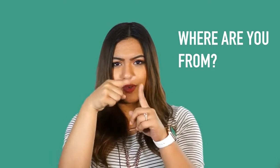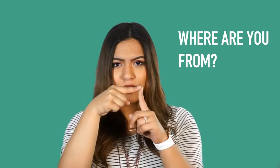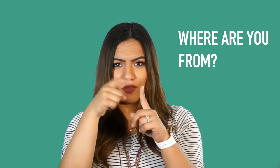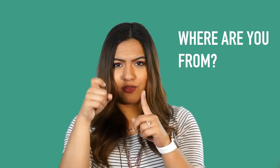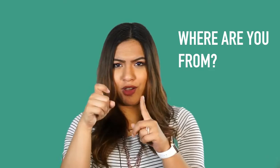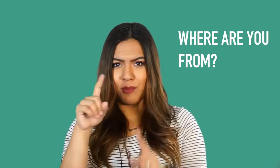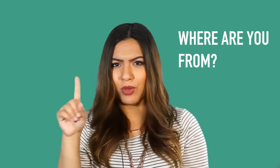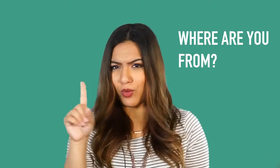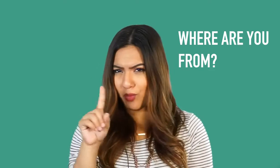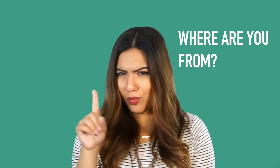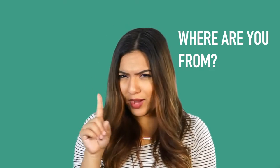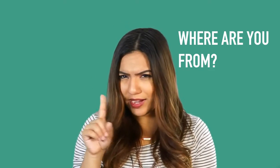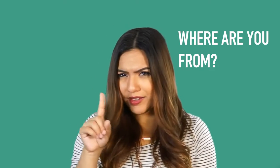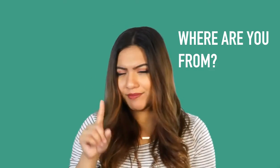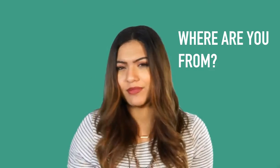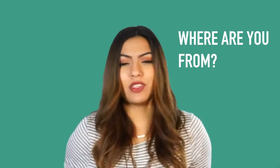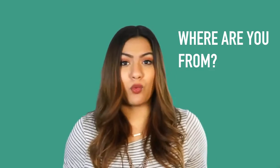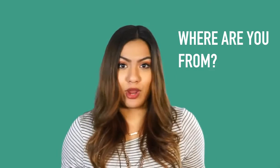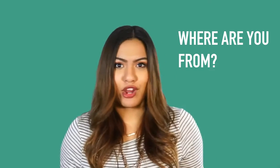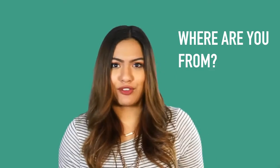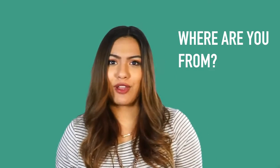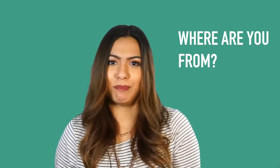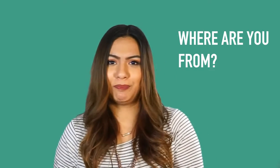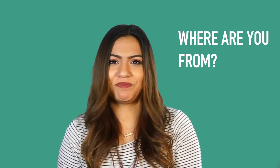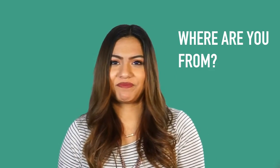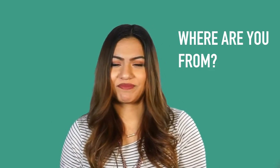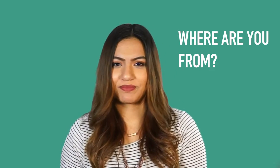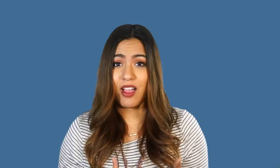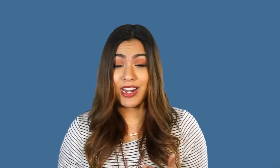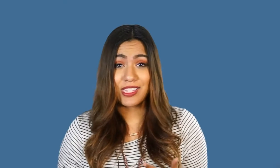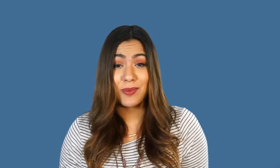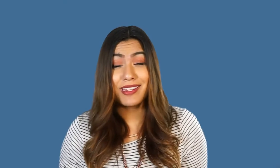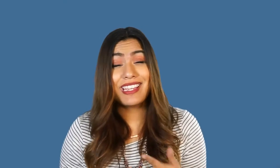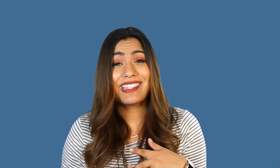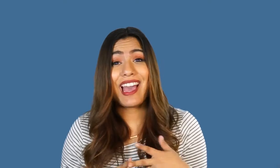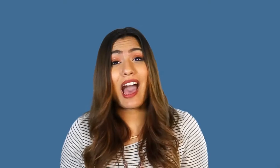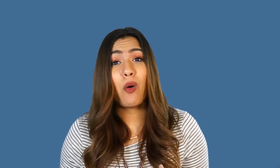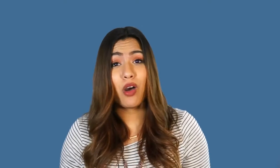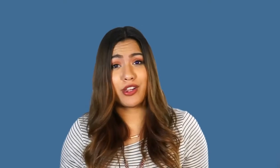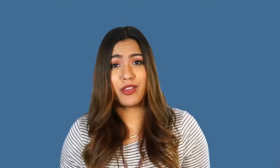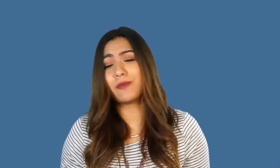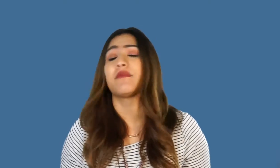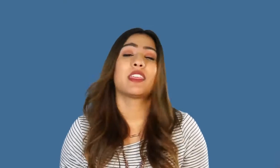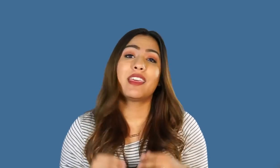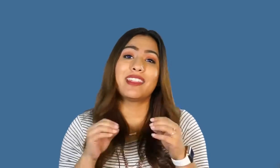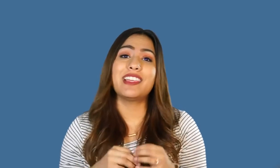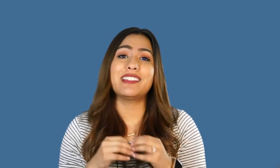You from where? Where are you from? Our next one is how are you? This